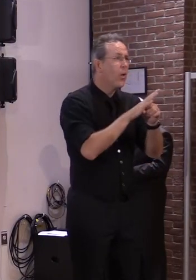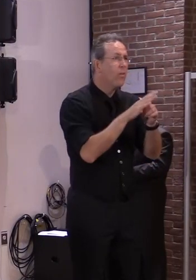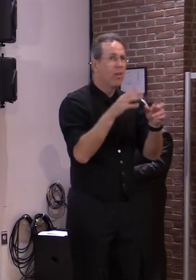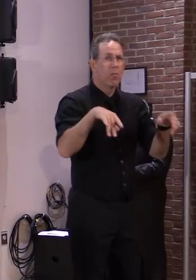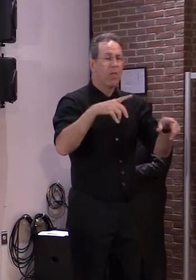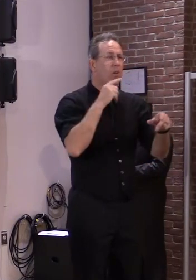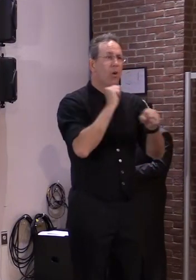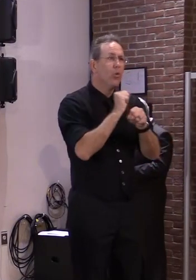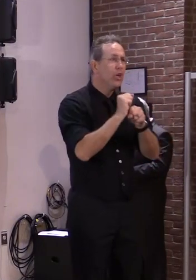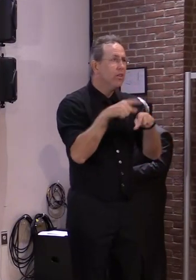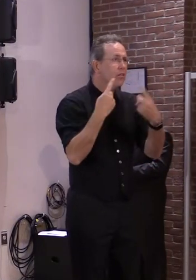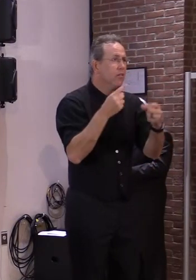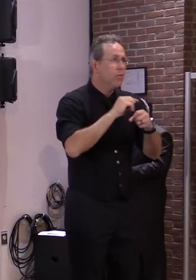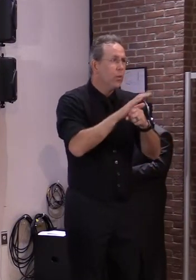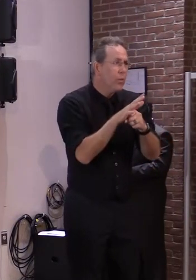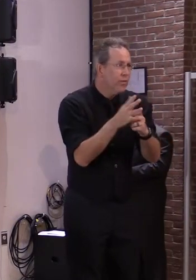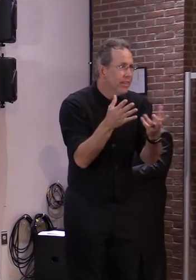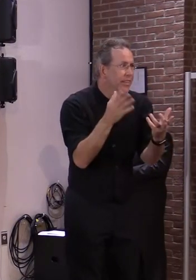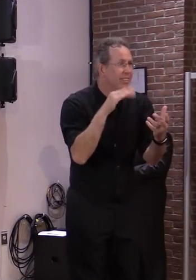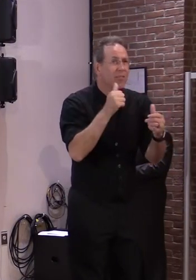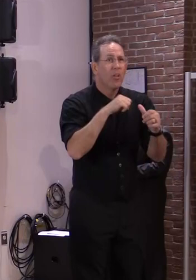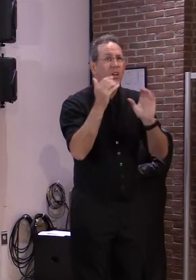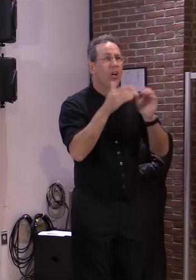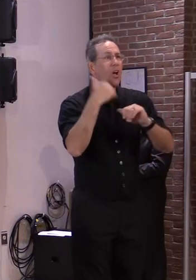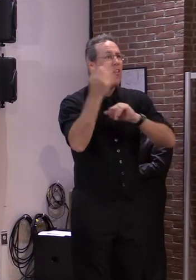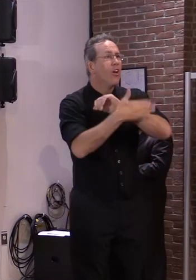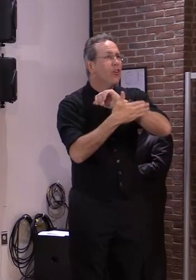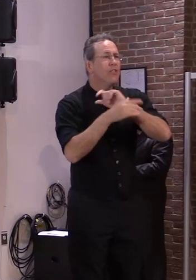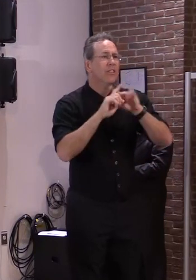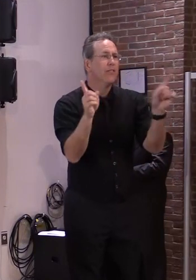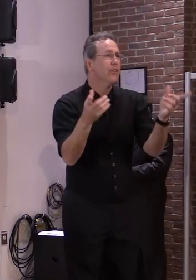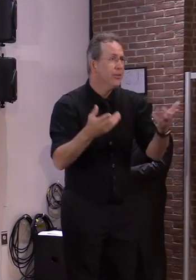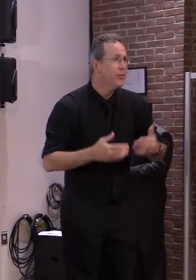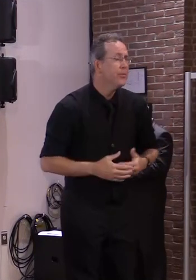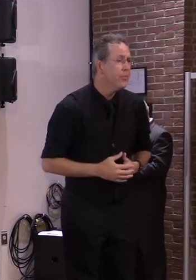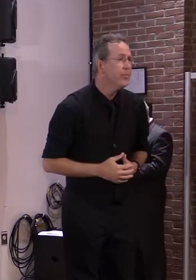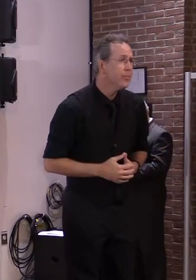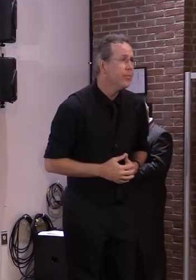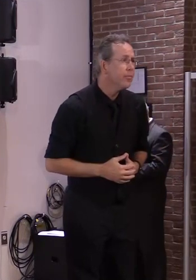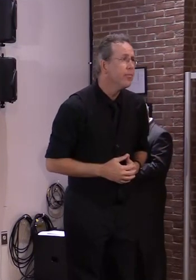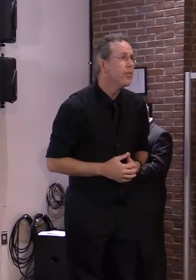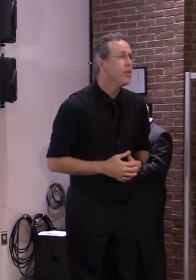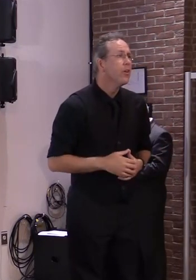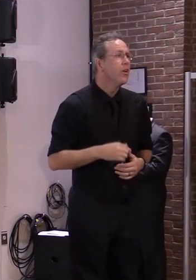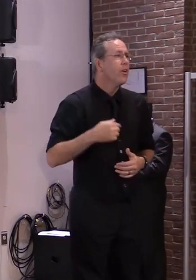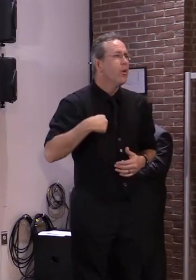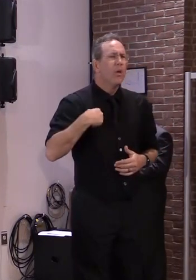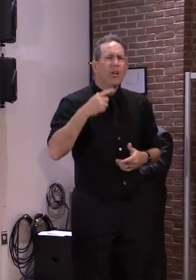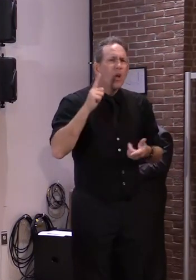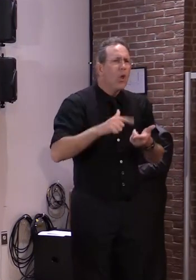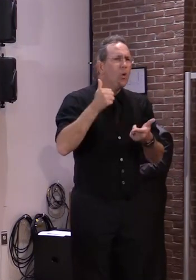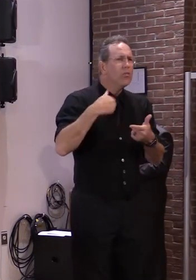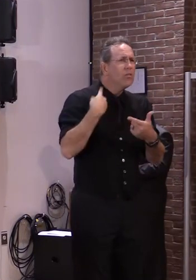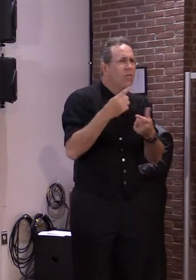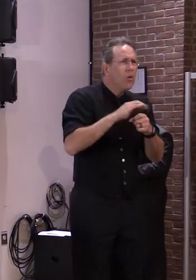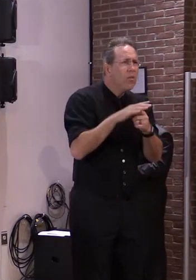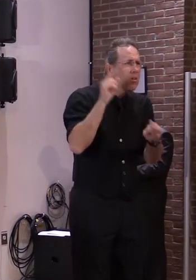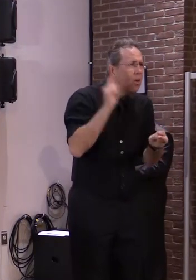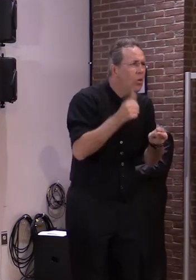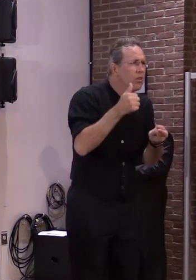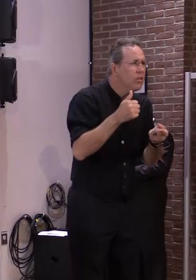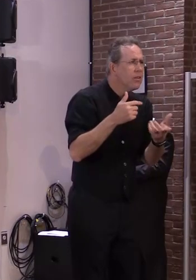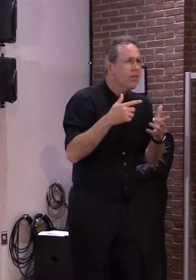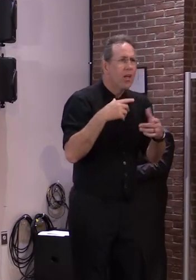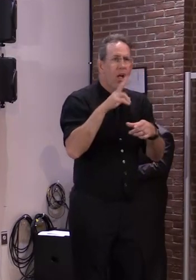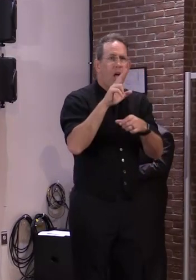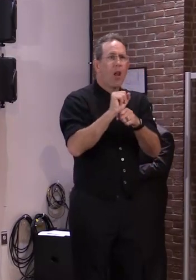jobs and we had people to fill them. That hasn't changed. In fact, it's gotten worse. Remember, go back